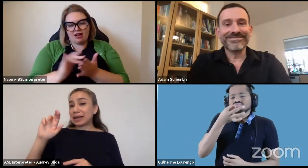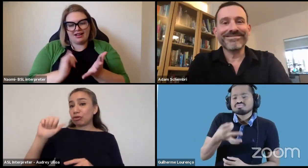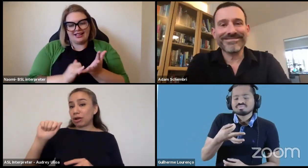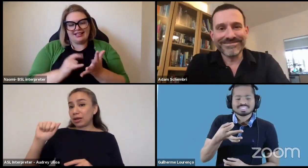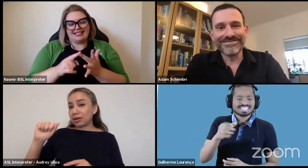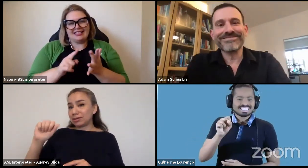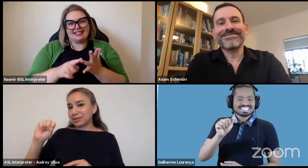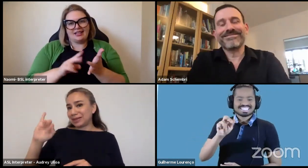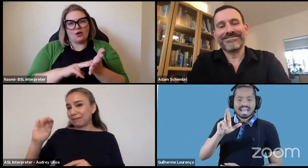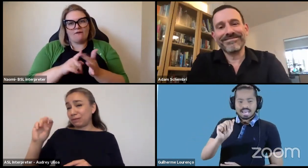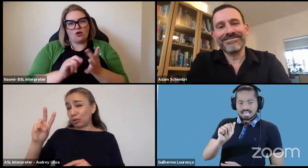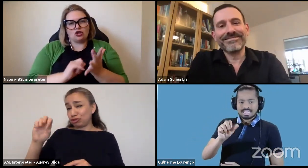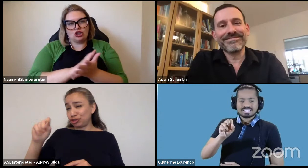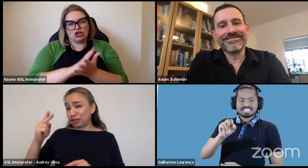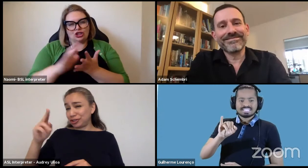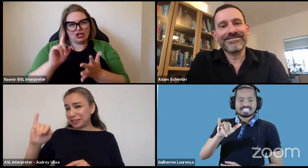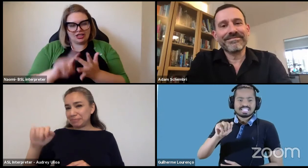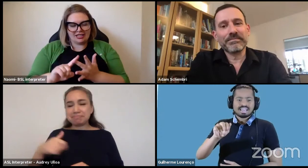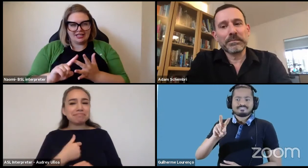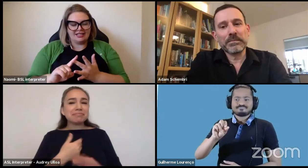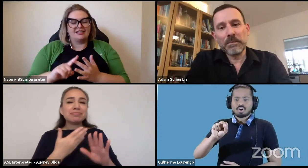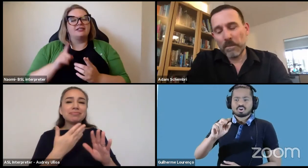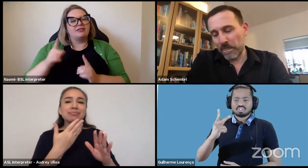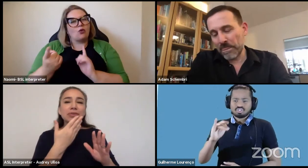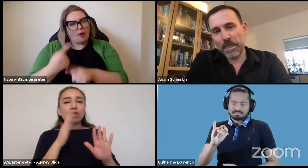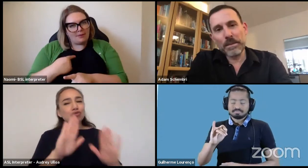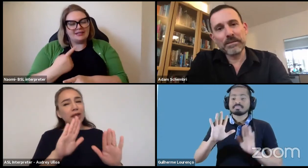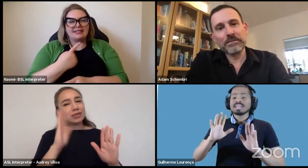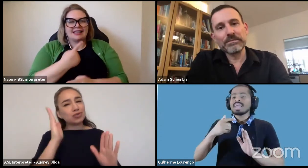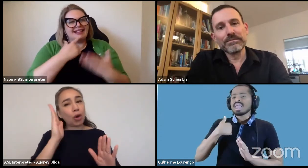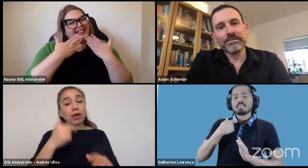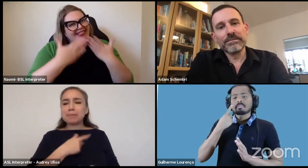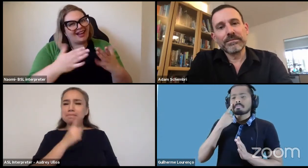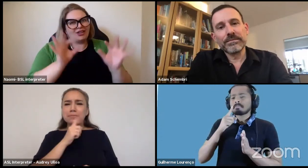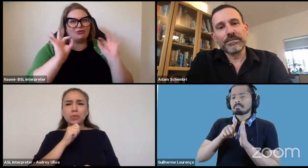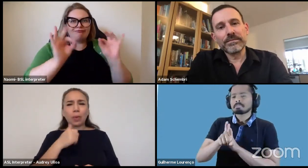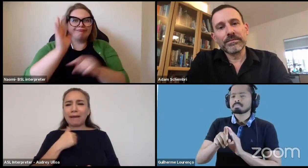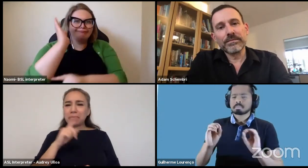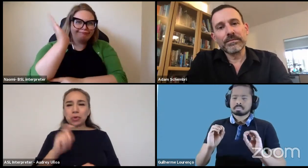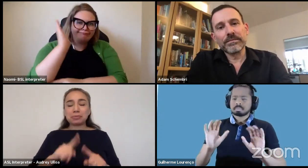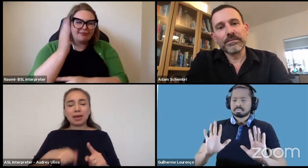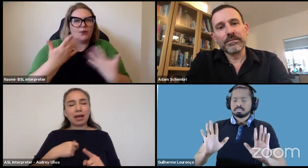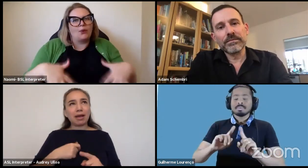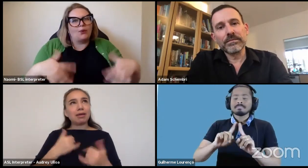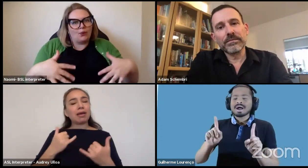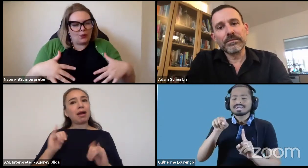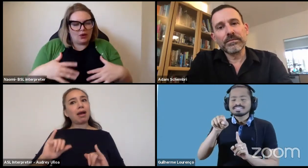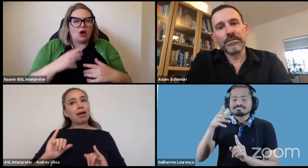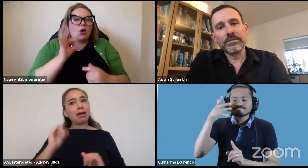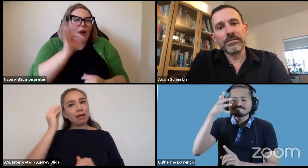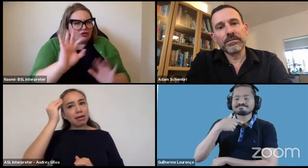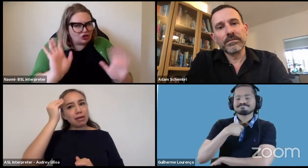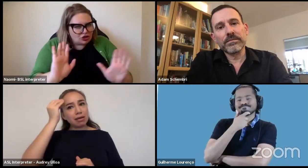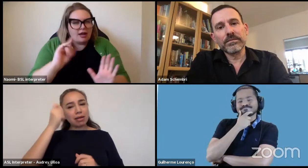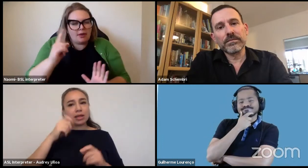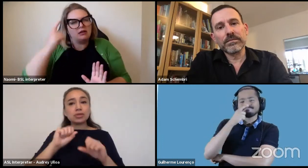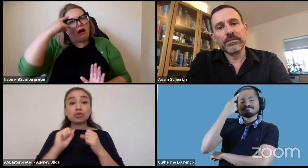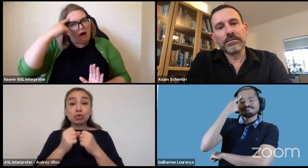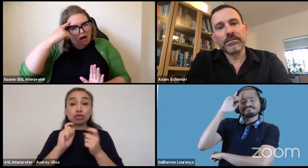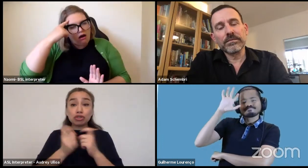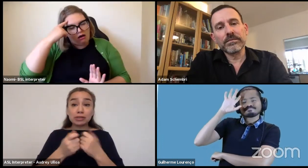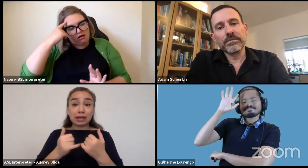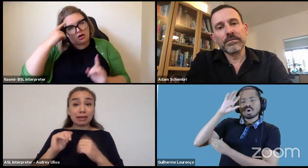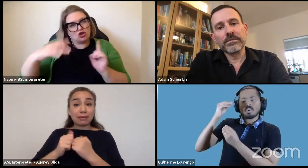for the great talk. I don't have a question, but the talk made me think about the new social change and their effect on sign language